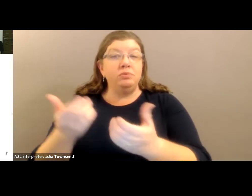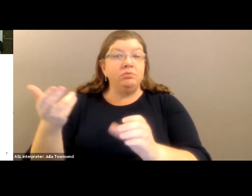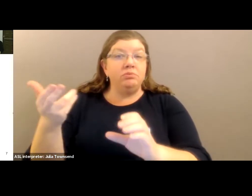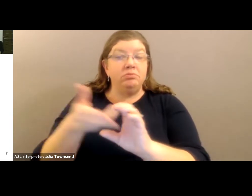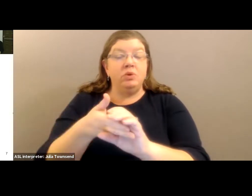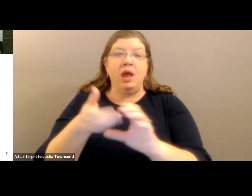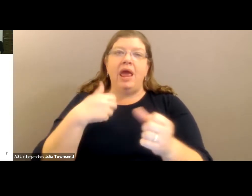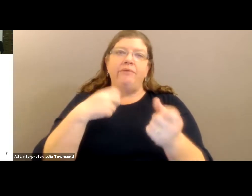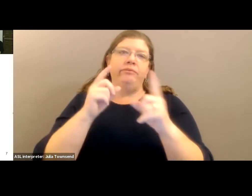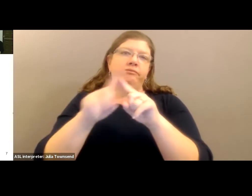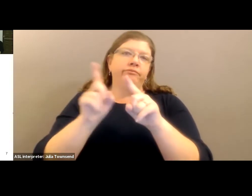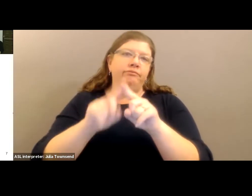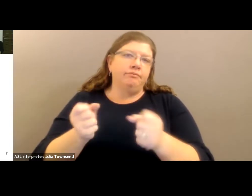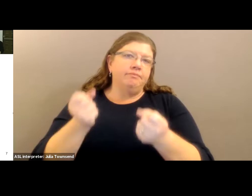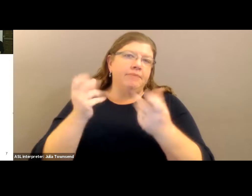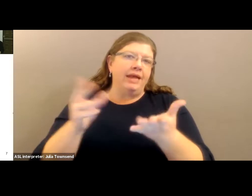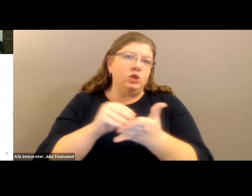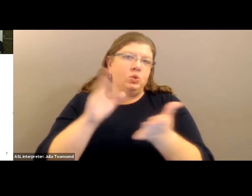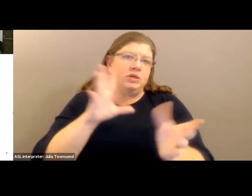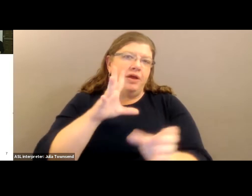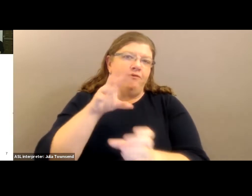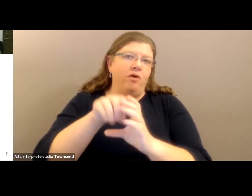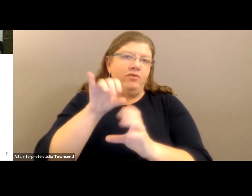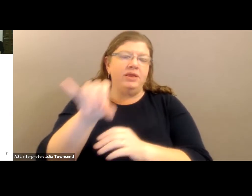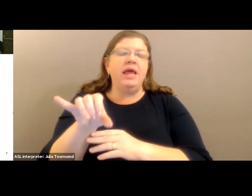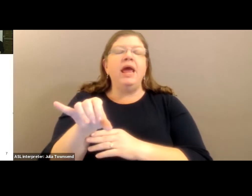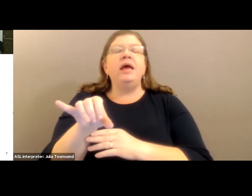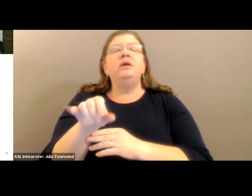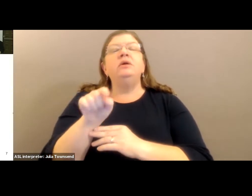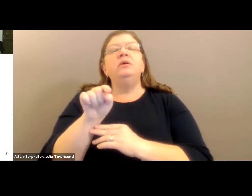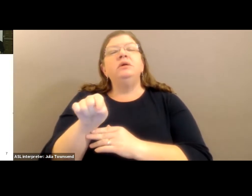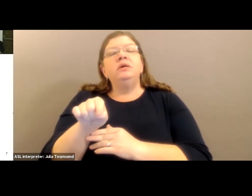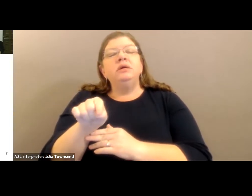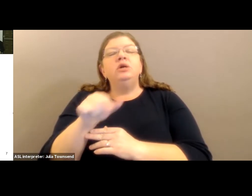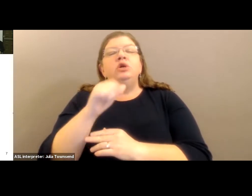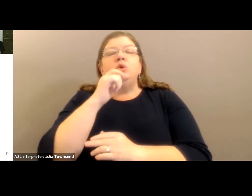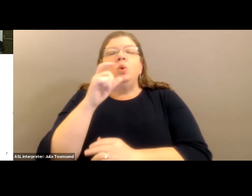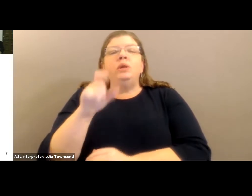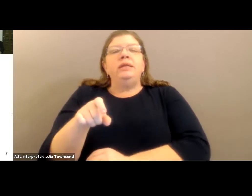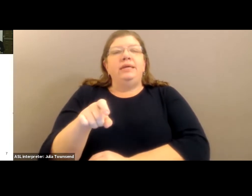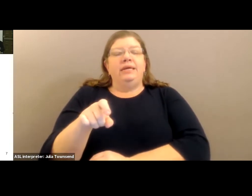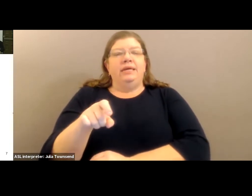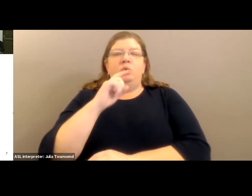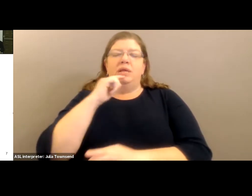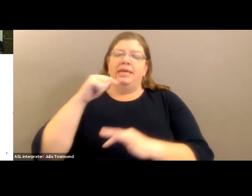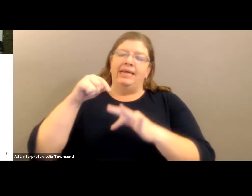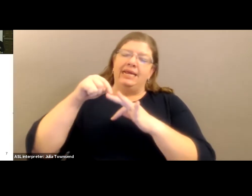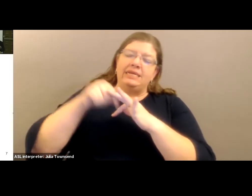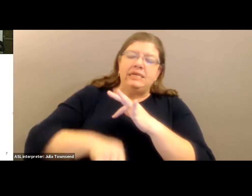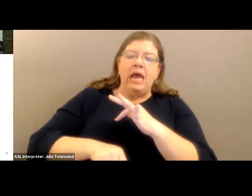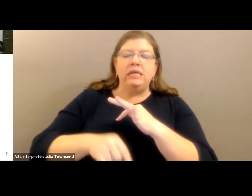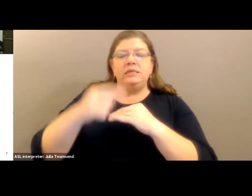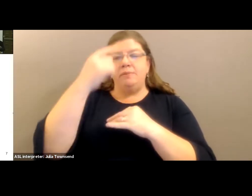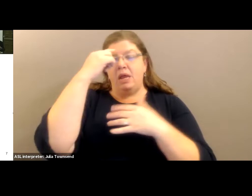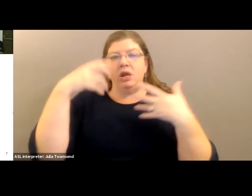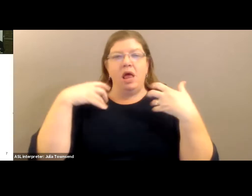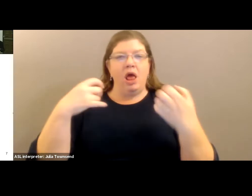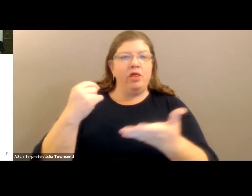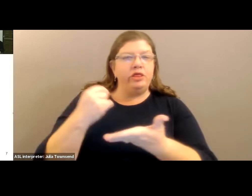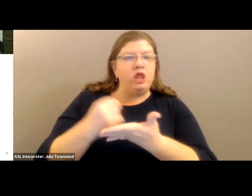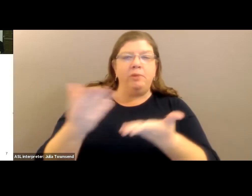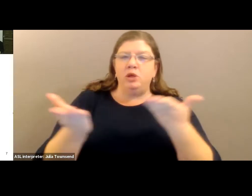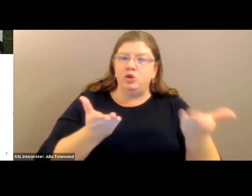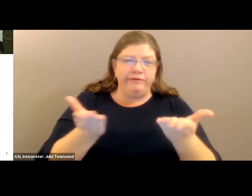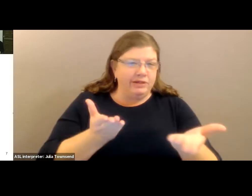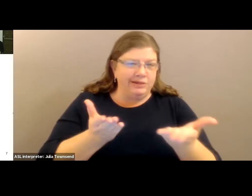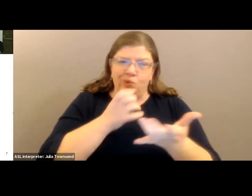we have many students involved in that, they don't need intense mental health therapeutic services